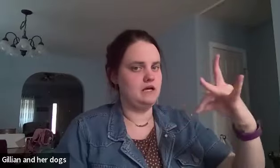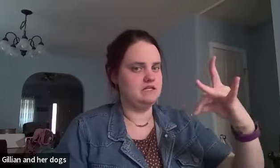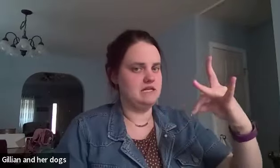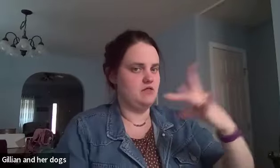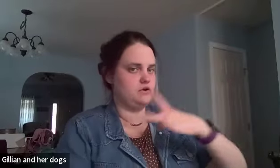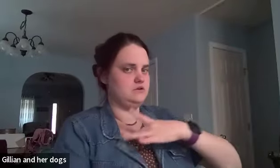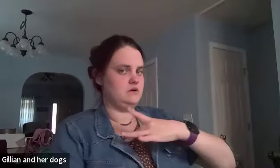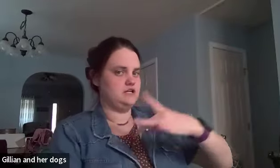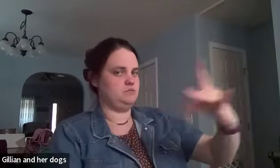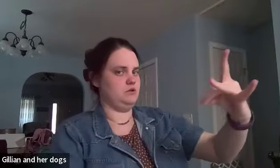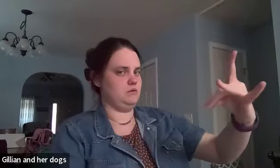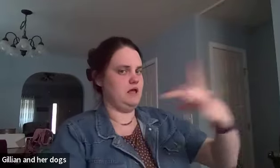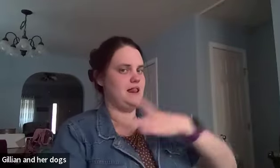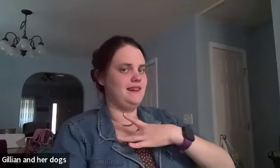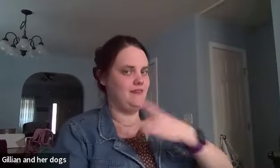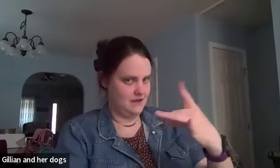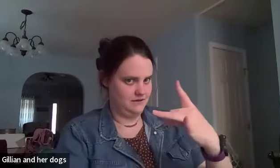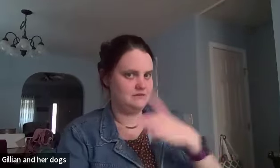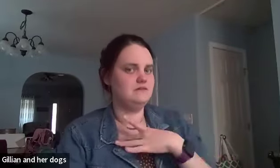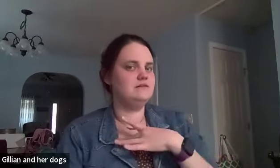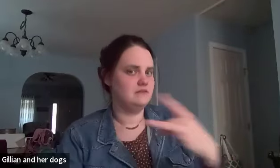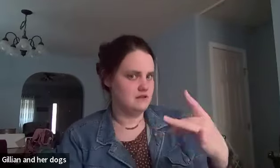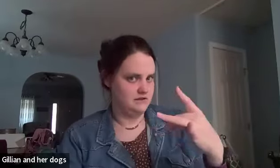it together as you pull it away. Like,